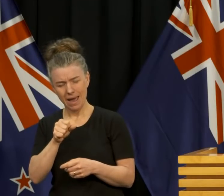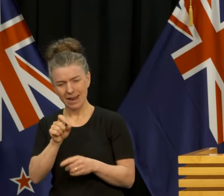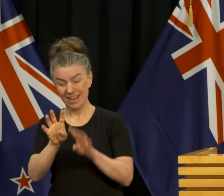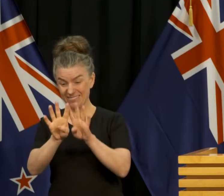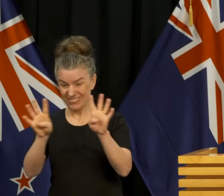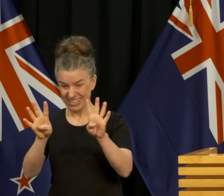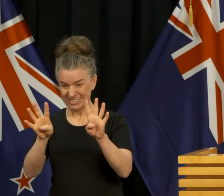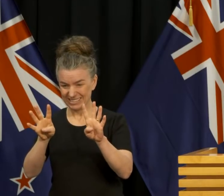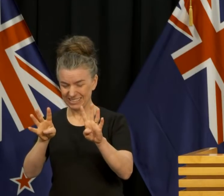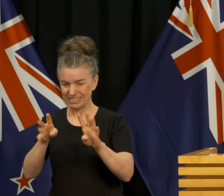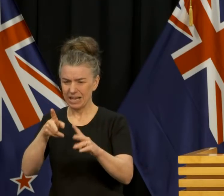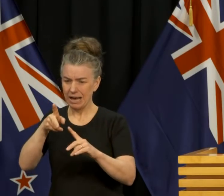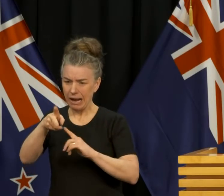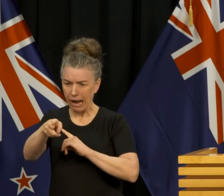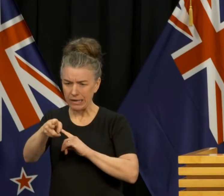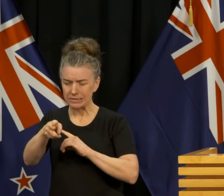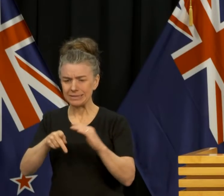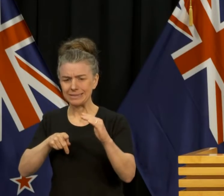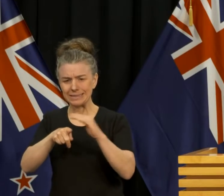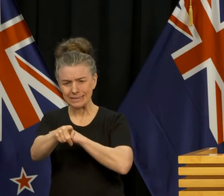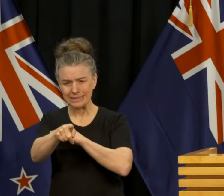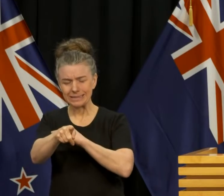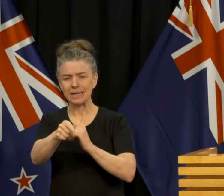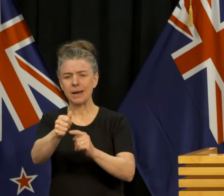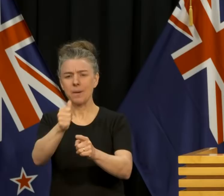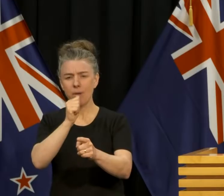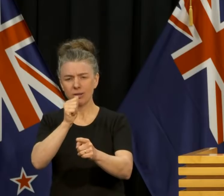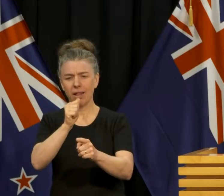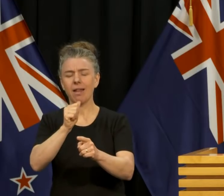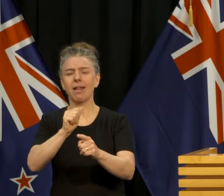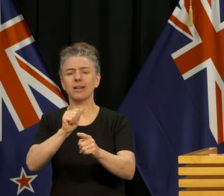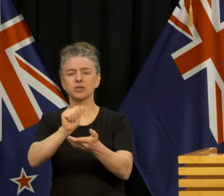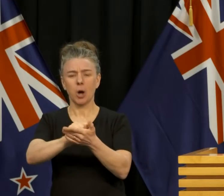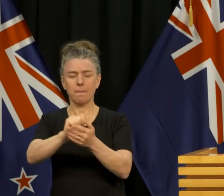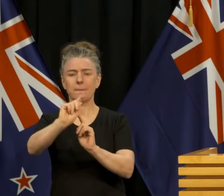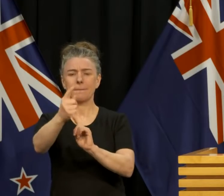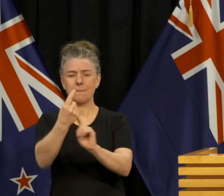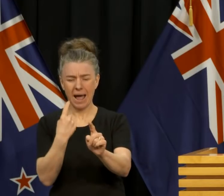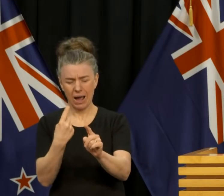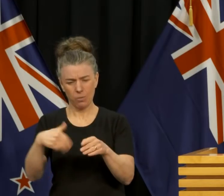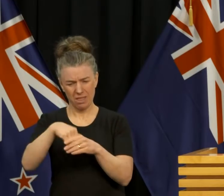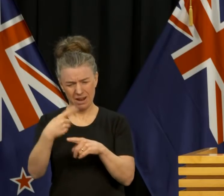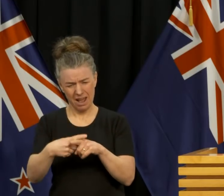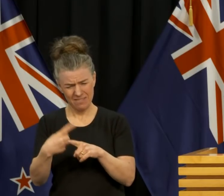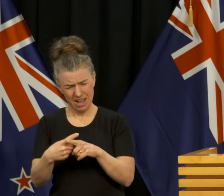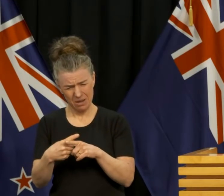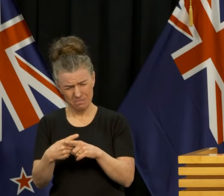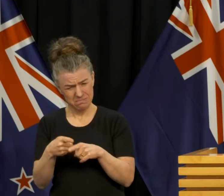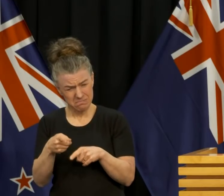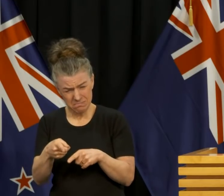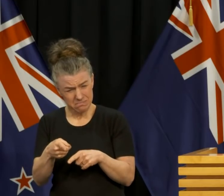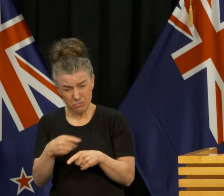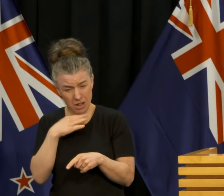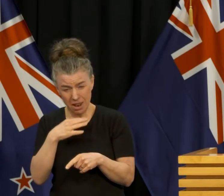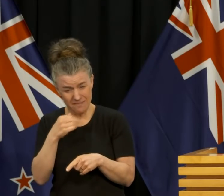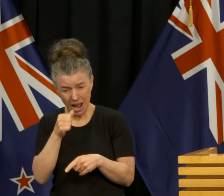fence to get out, immediately went to a liquor store and came back within half an hour of his own accord? Was he not getting what he